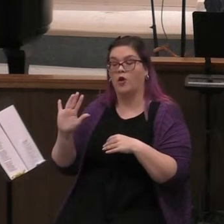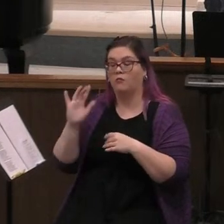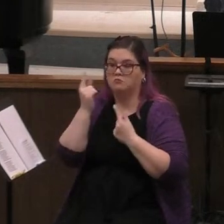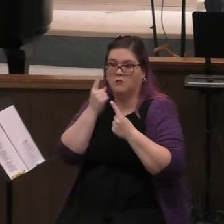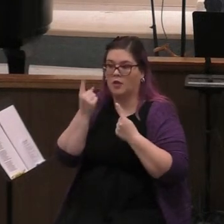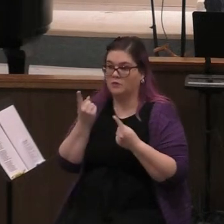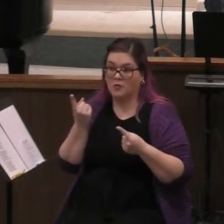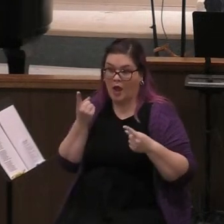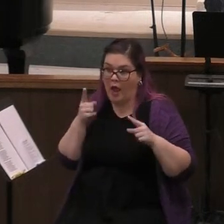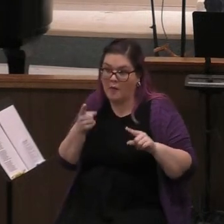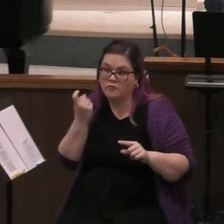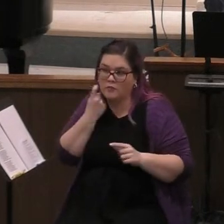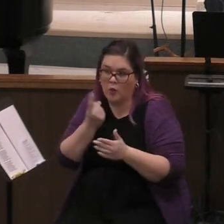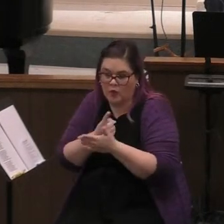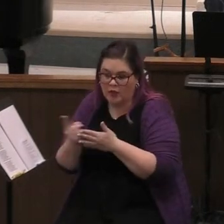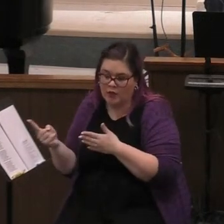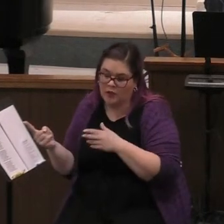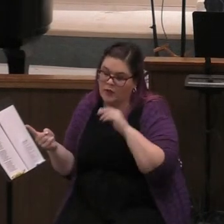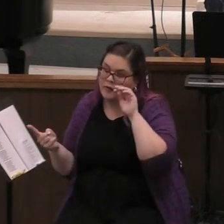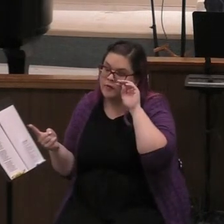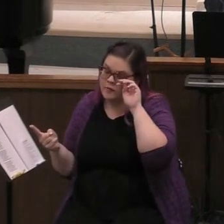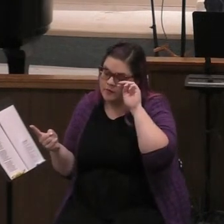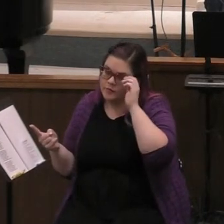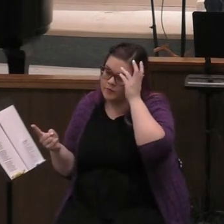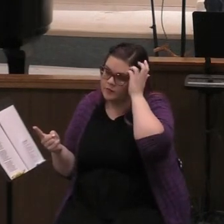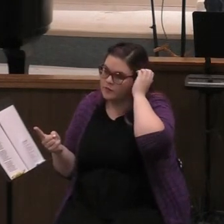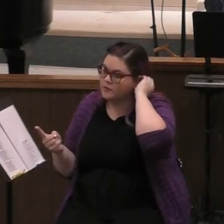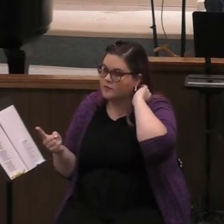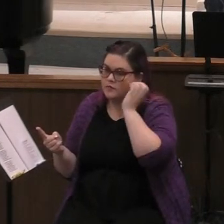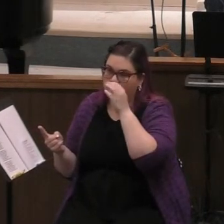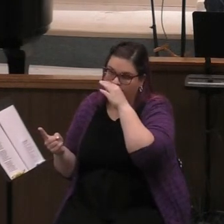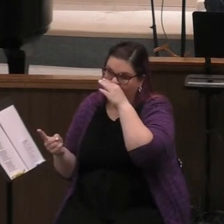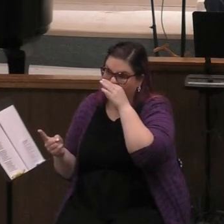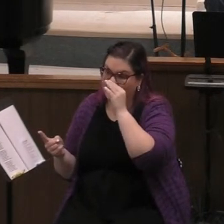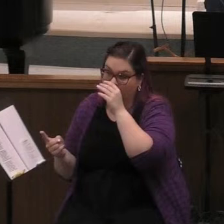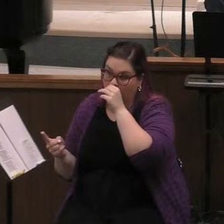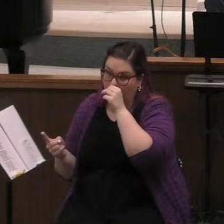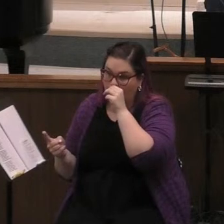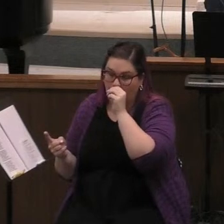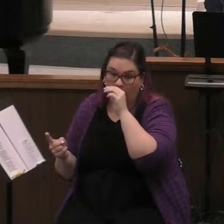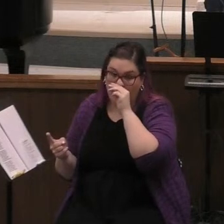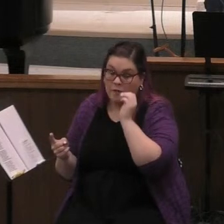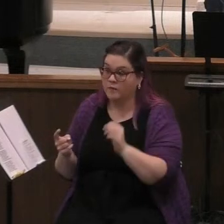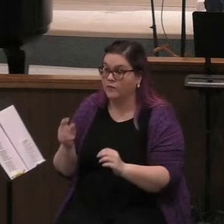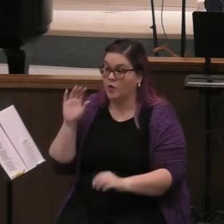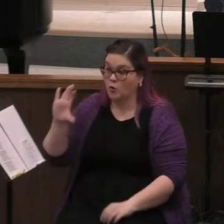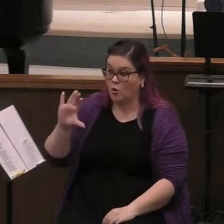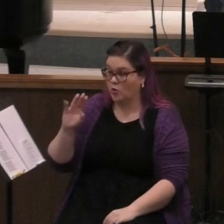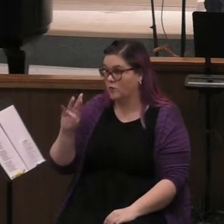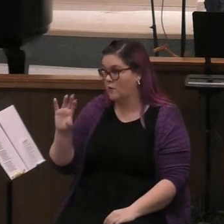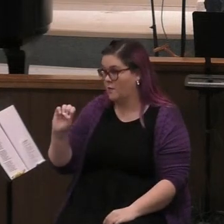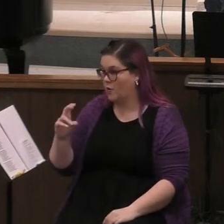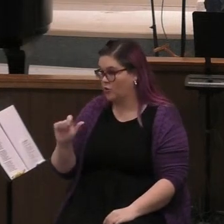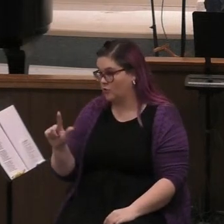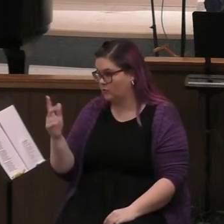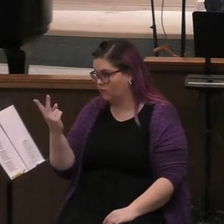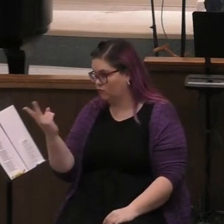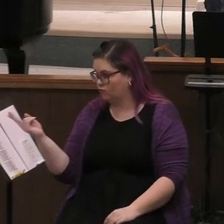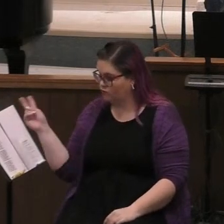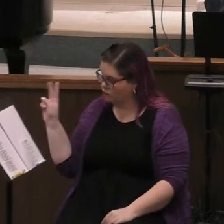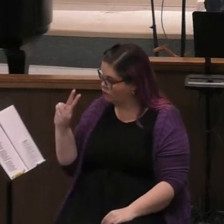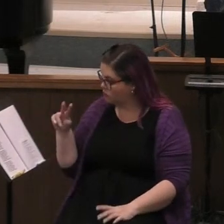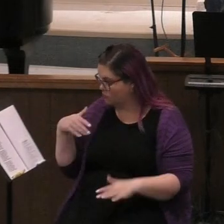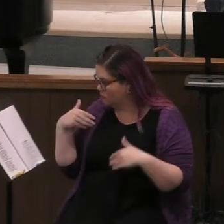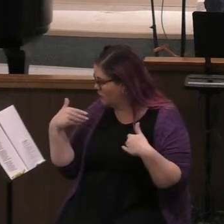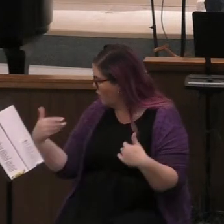thoughts on briefly on the time this that we had this past week. So Charles and Marshall, if you want to come on up